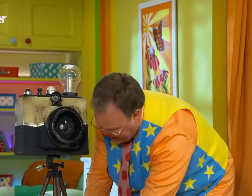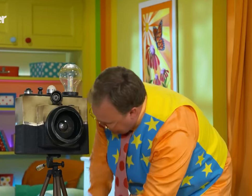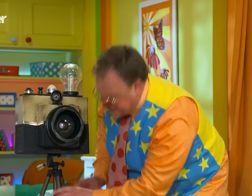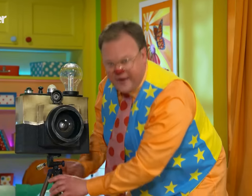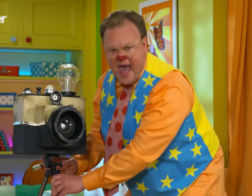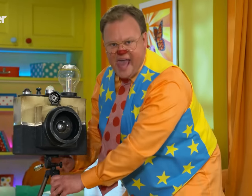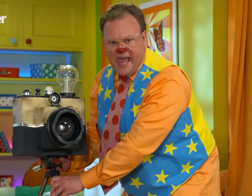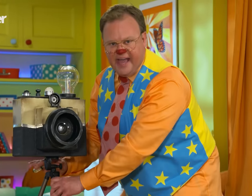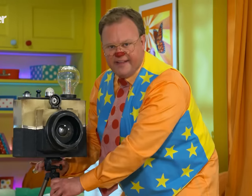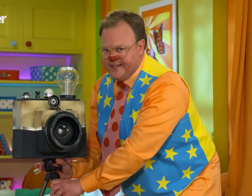Okay.